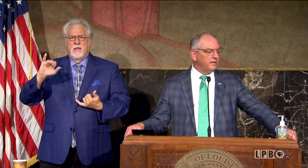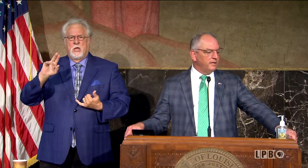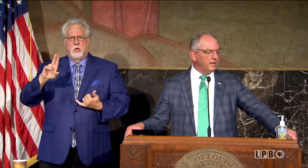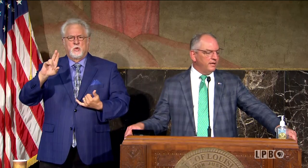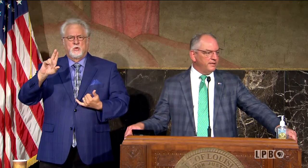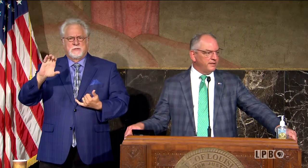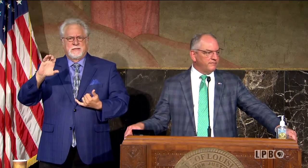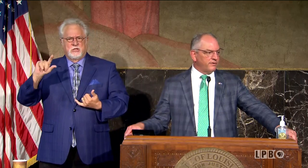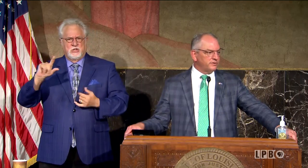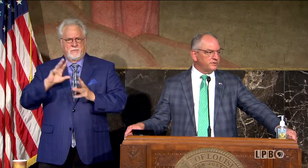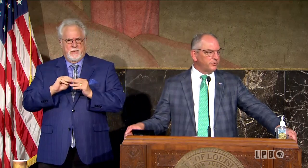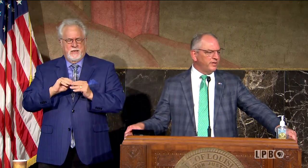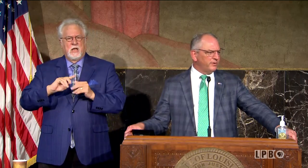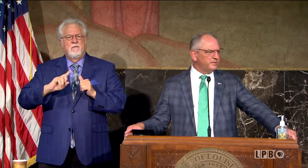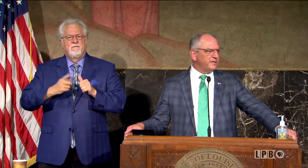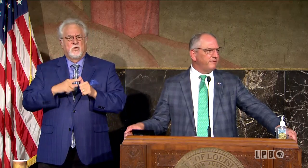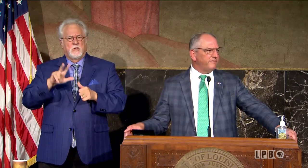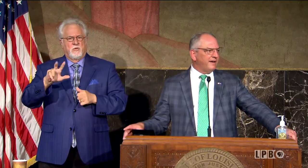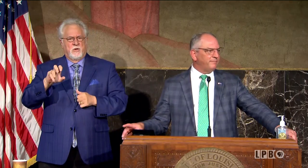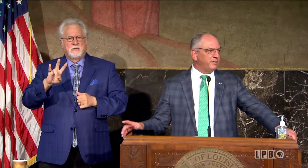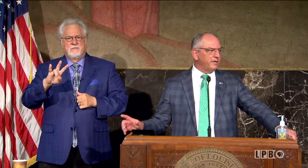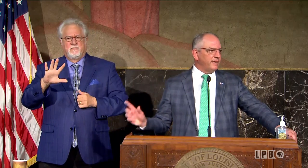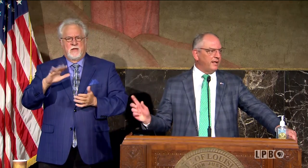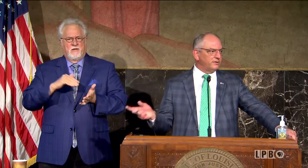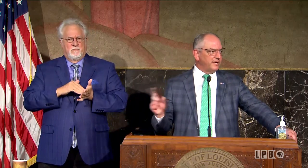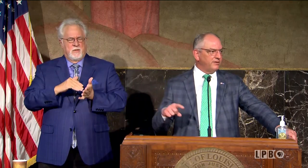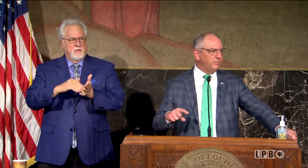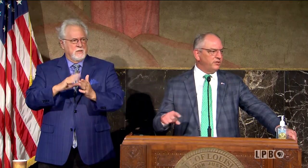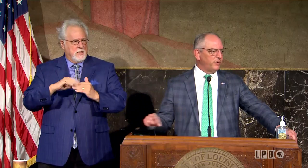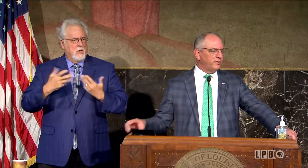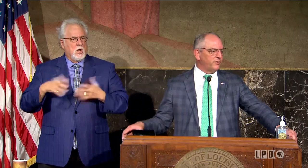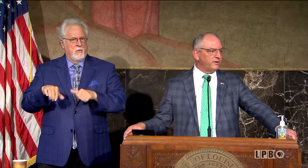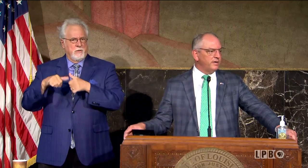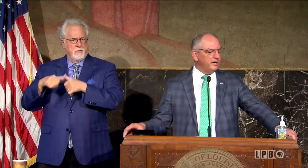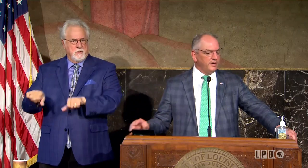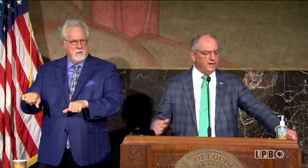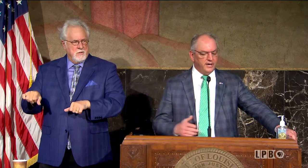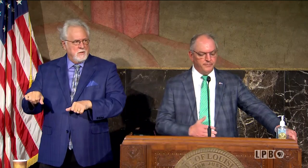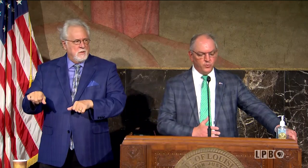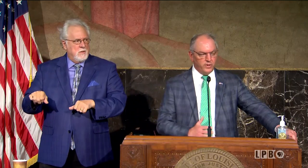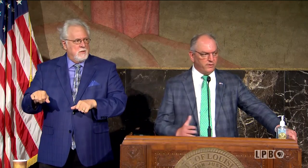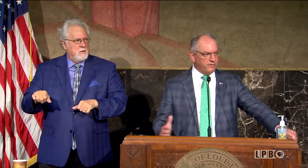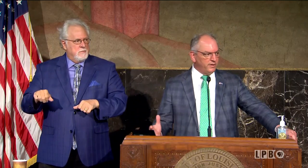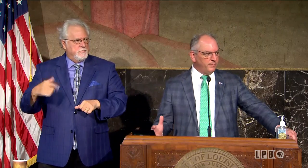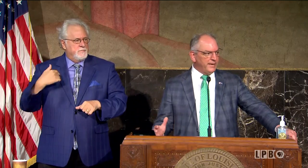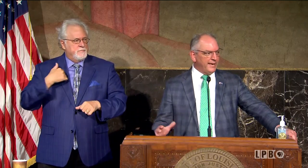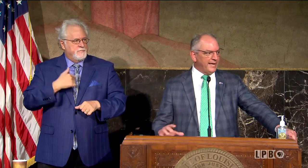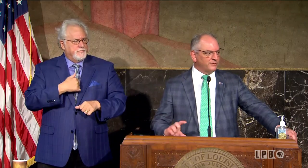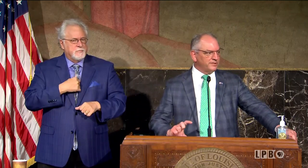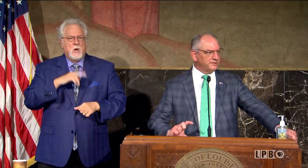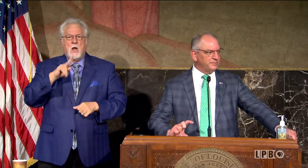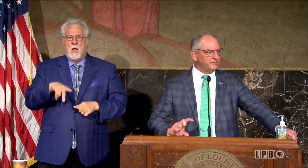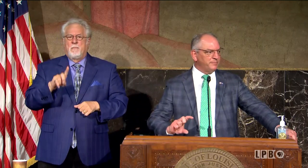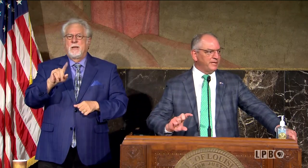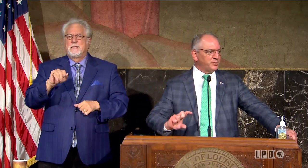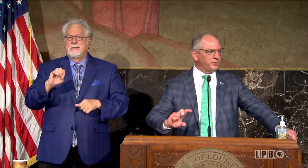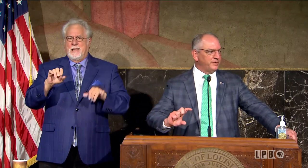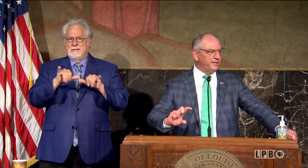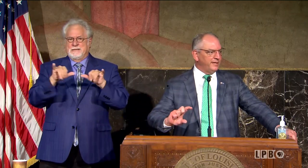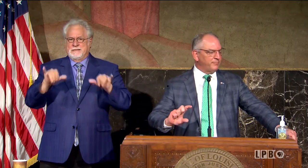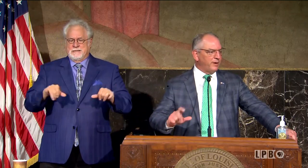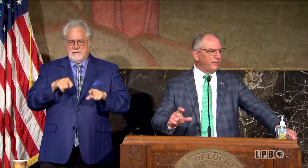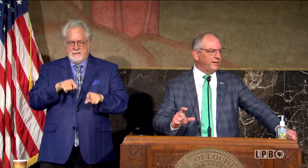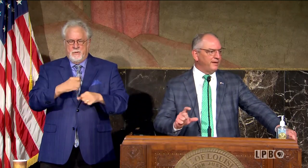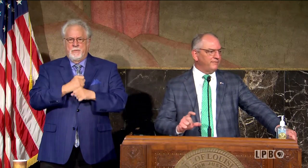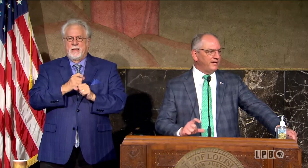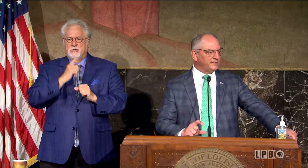meeting, that the first $375 million has been transferred. We are updating our system to make sure